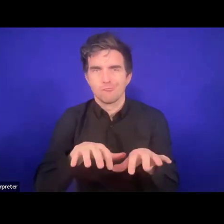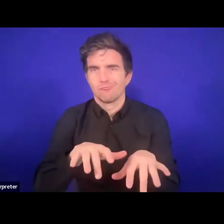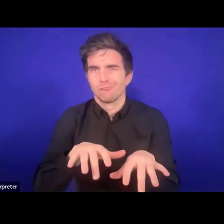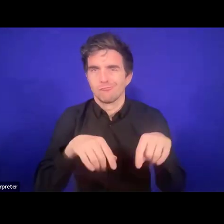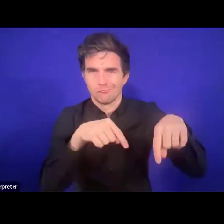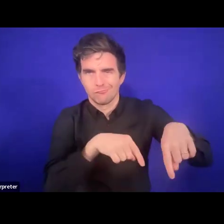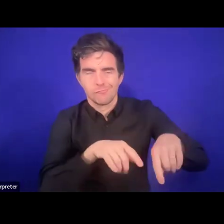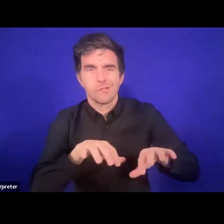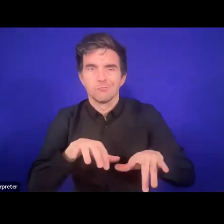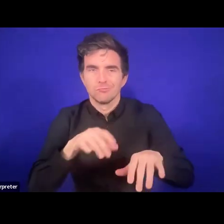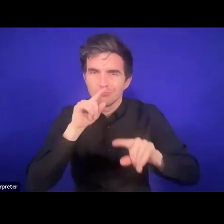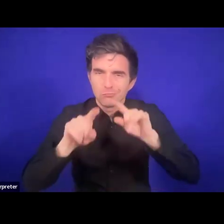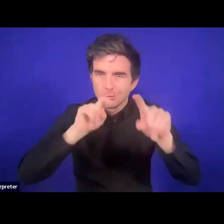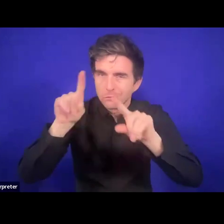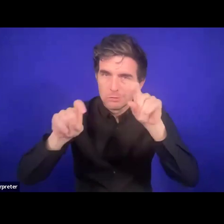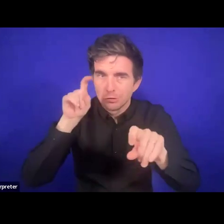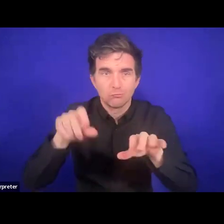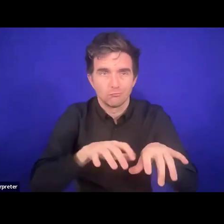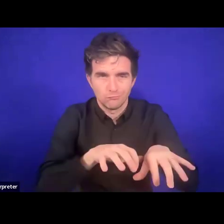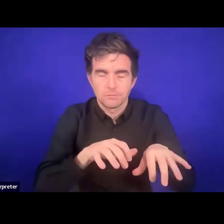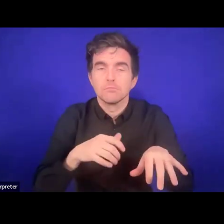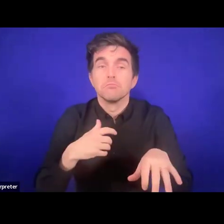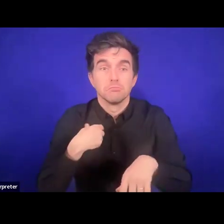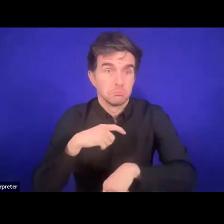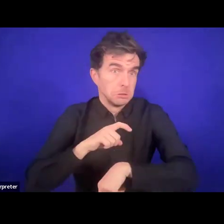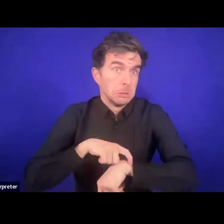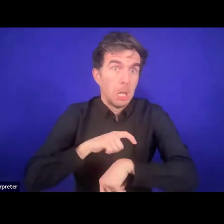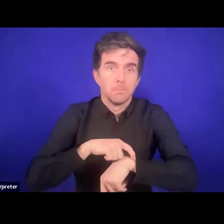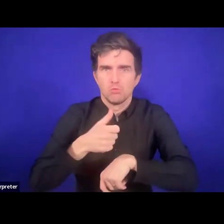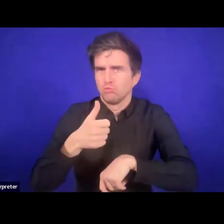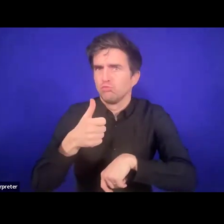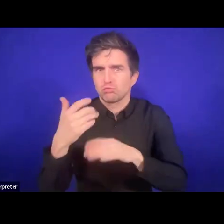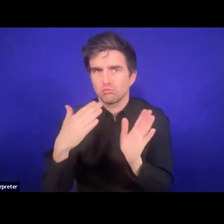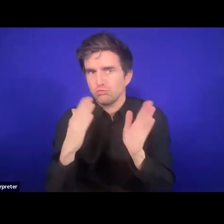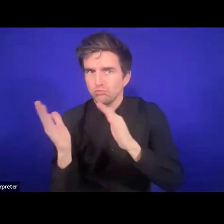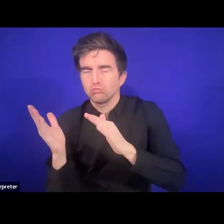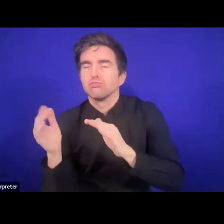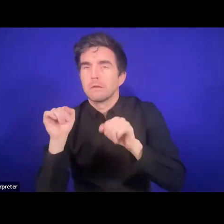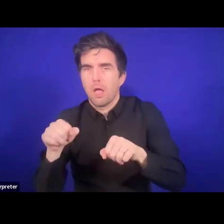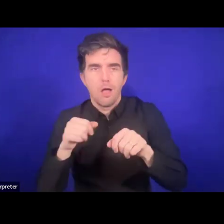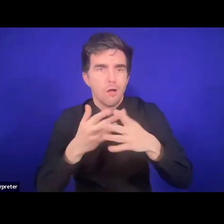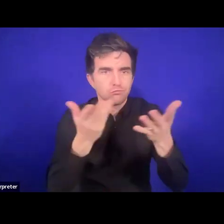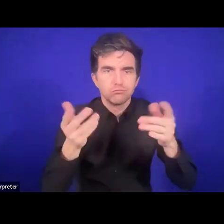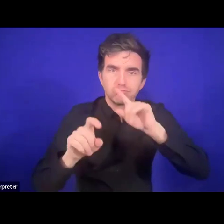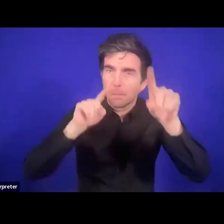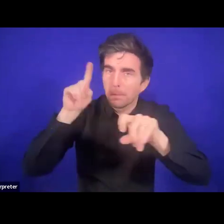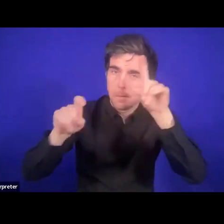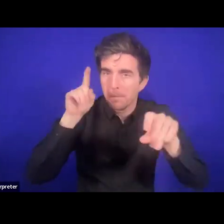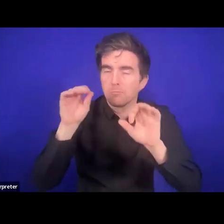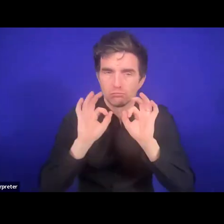Without further ado, I'm going to turn to our discussants. So first, Melk Gomez-Silva